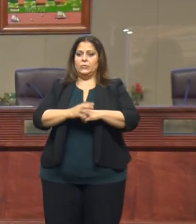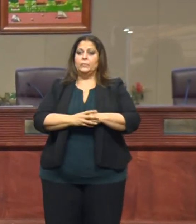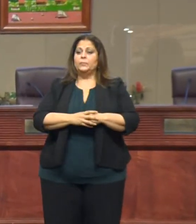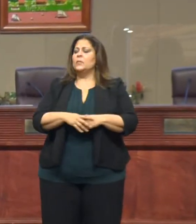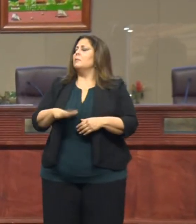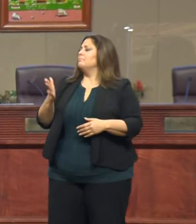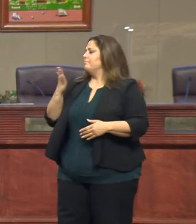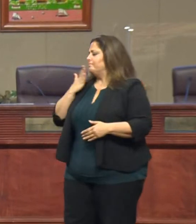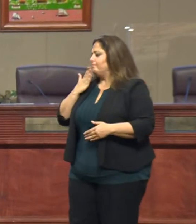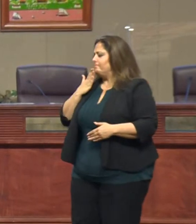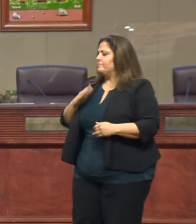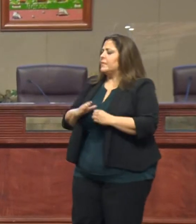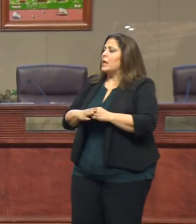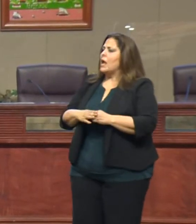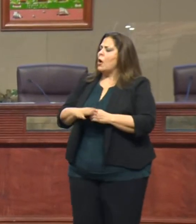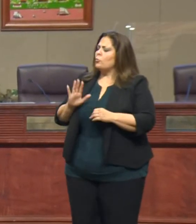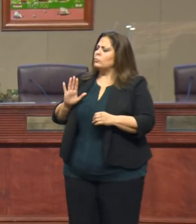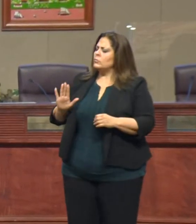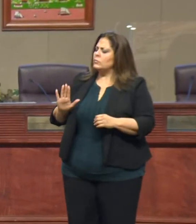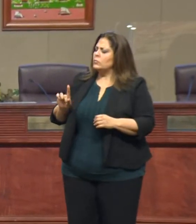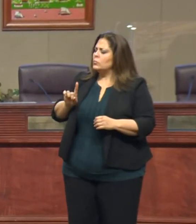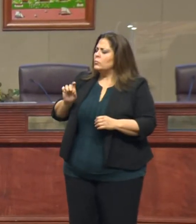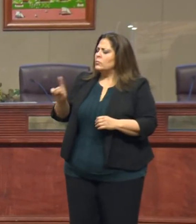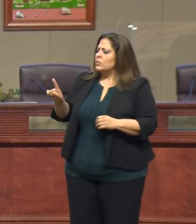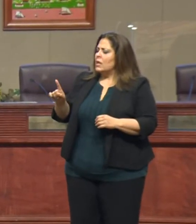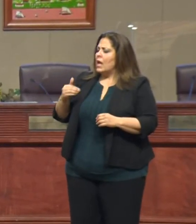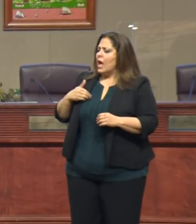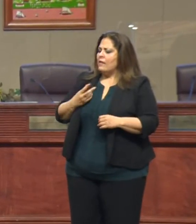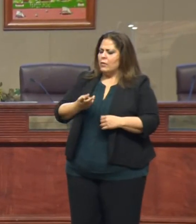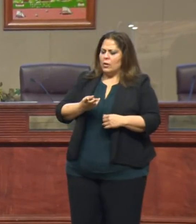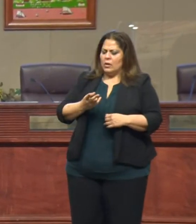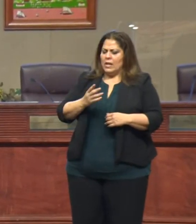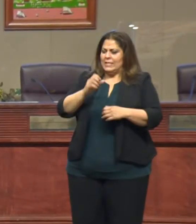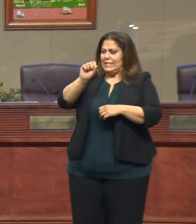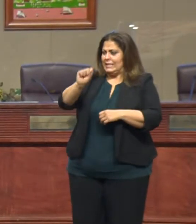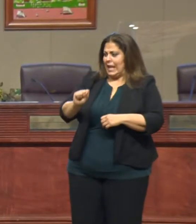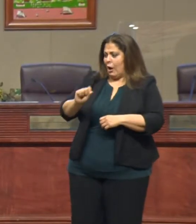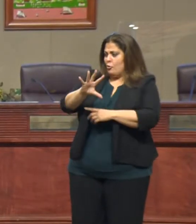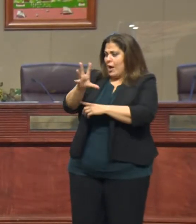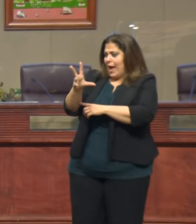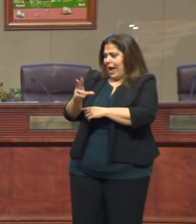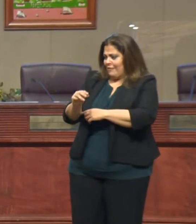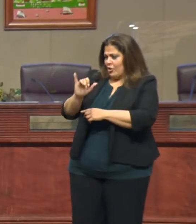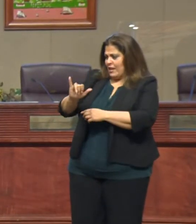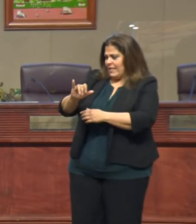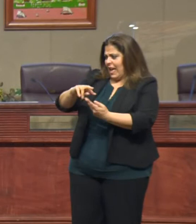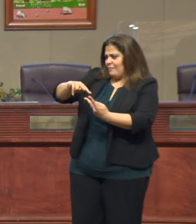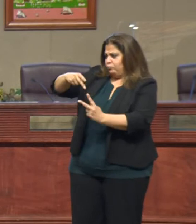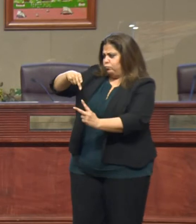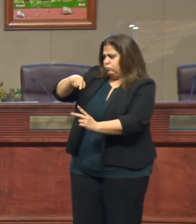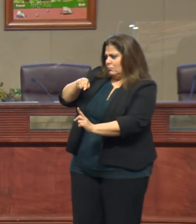know what your thoughts or concerns are on having 2 new cases of the South African variant. I know we've heard,